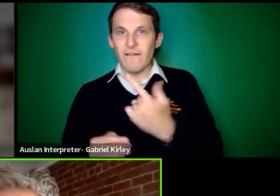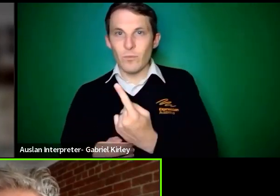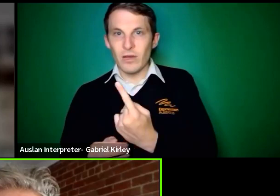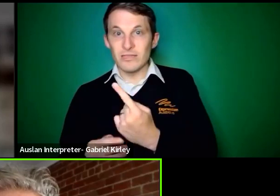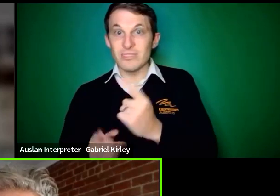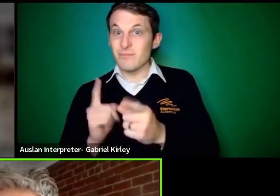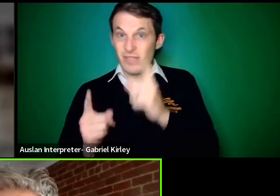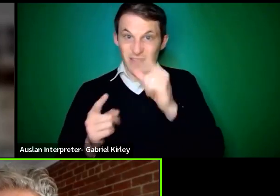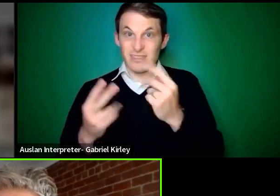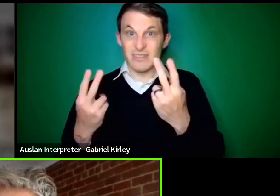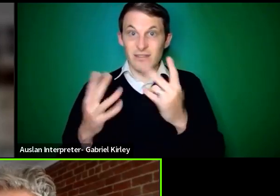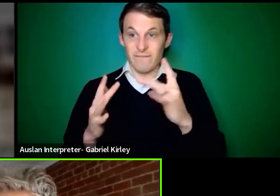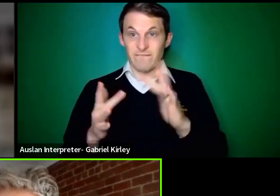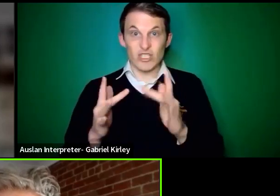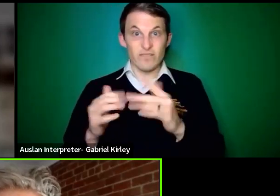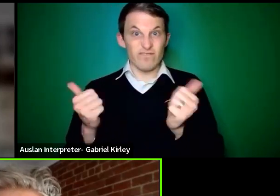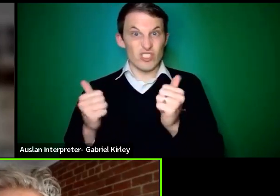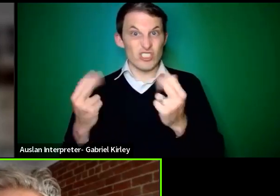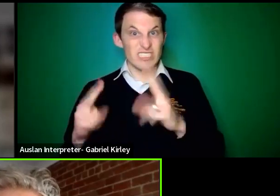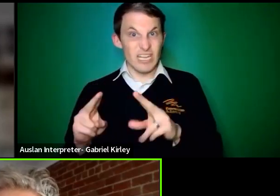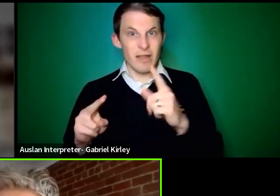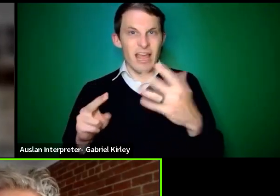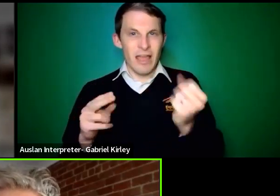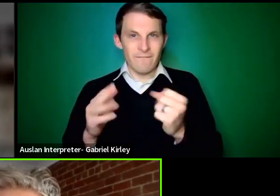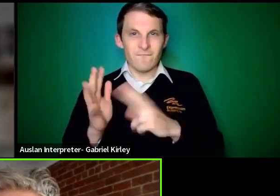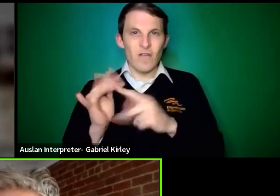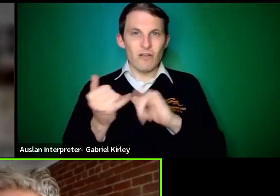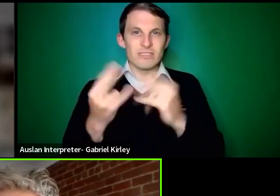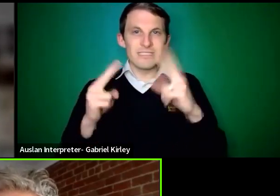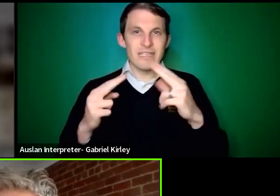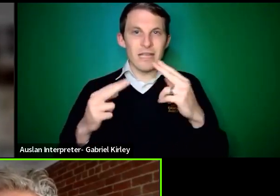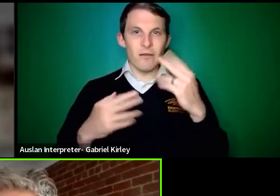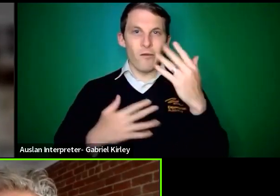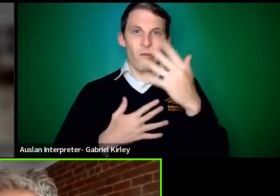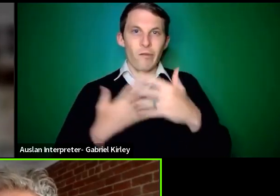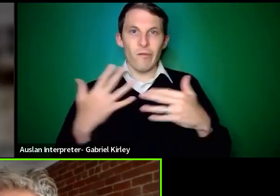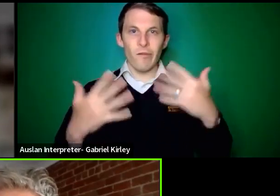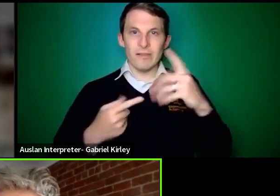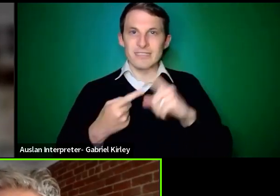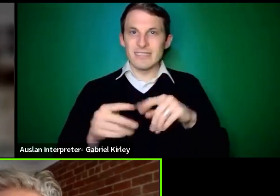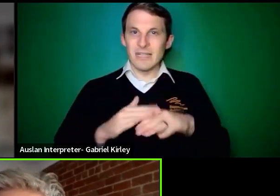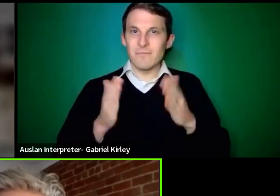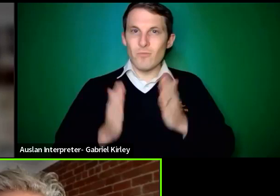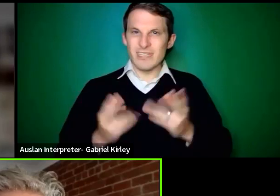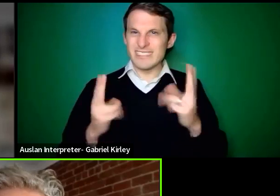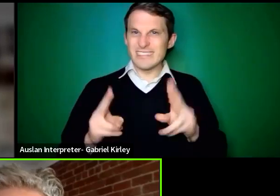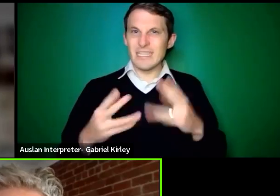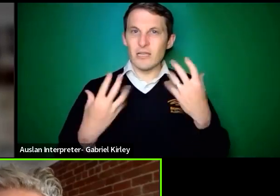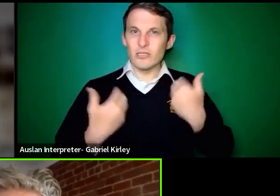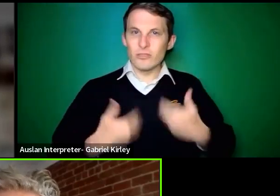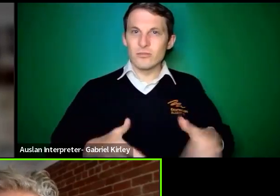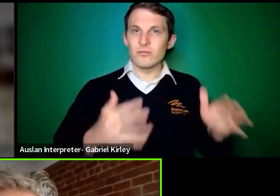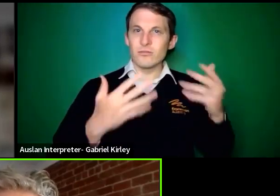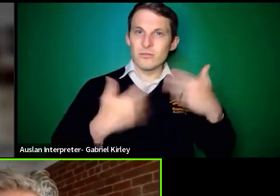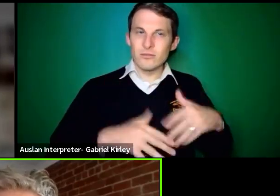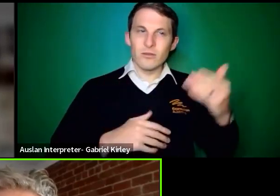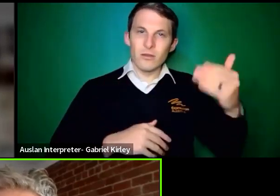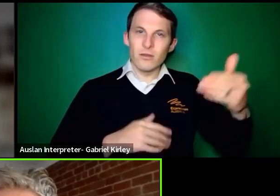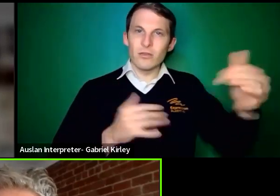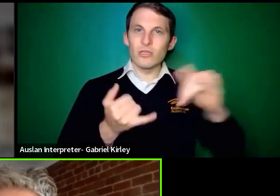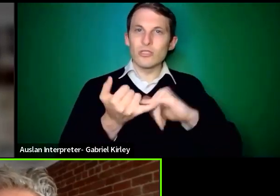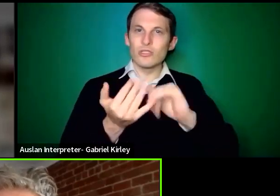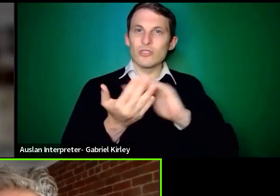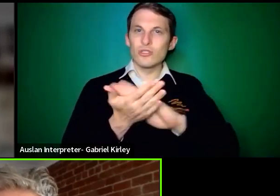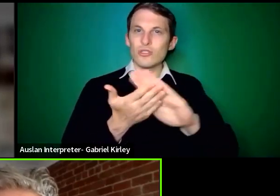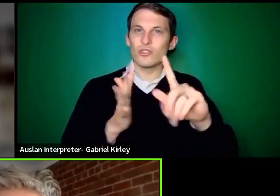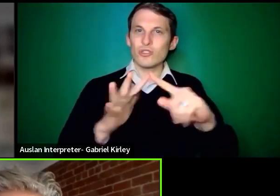to a few weeks after the infection, and some have even gone on for a good month. Now, that's why we've stopped doing tests after